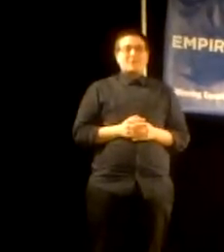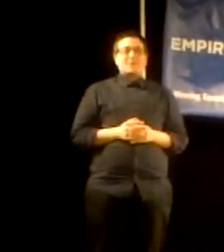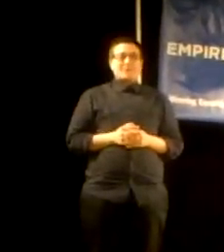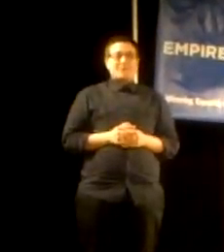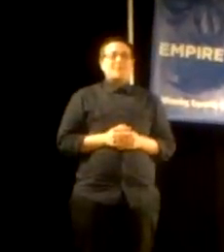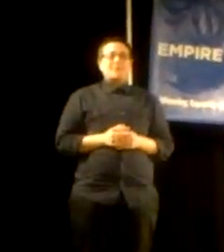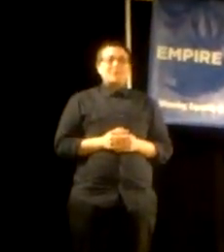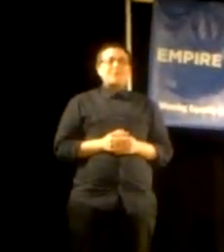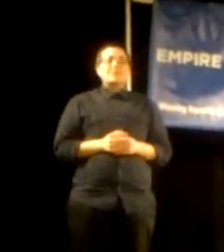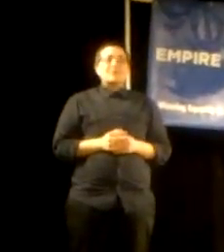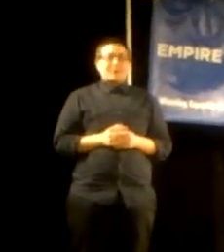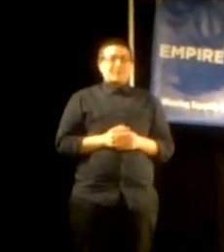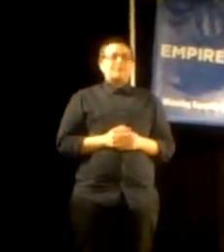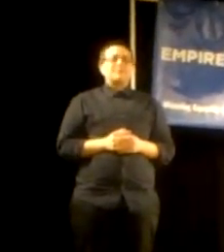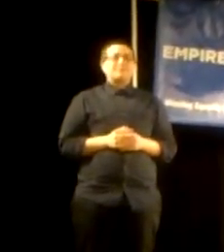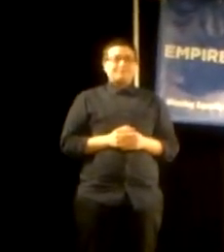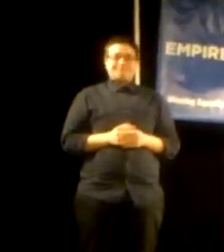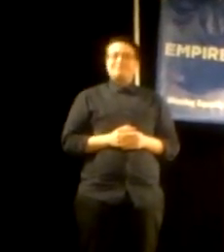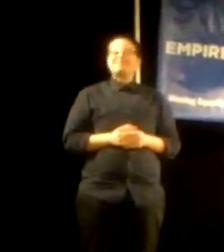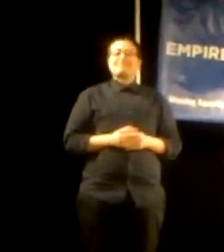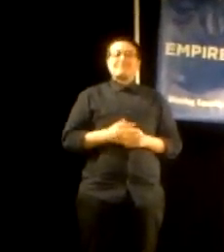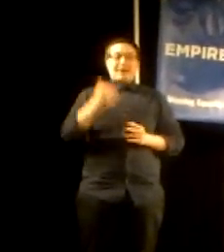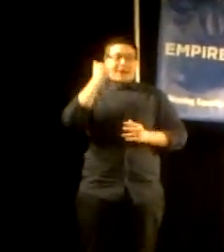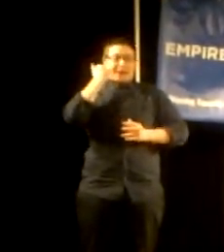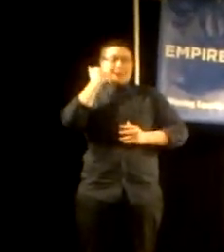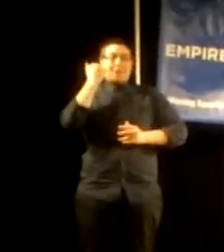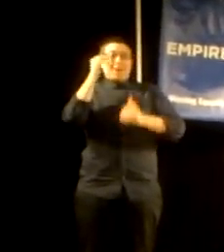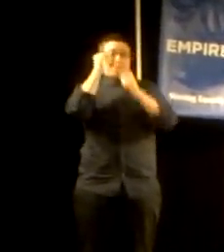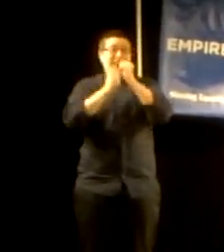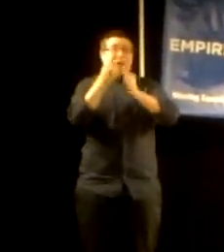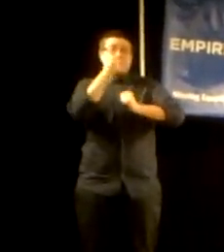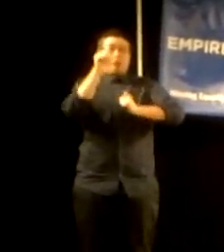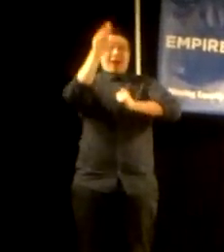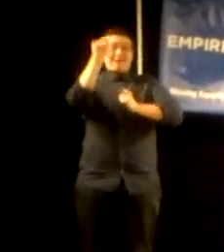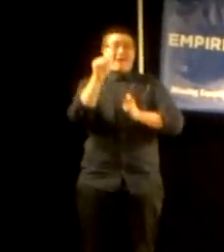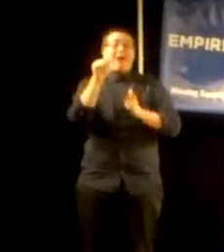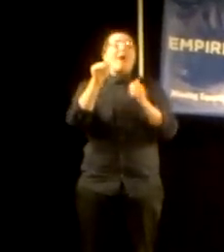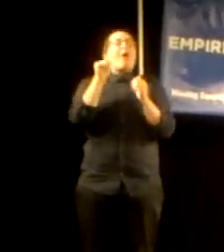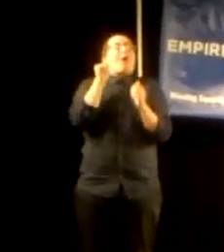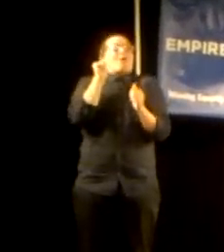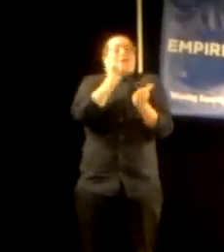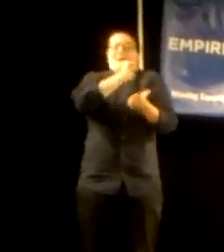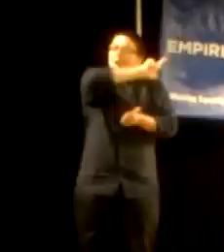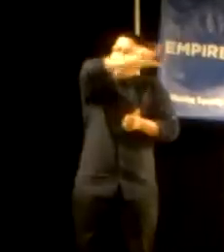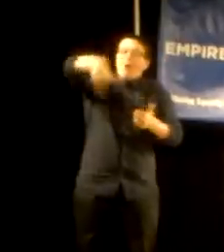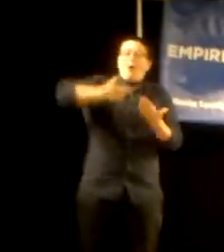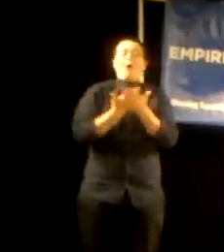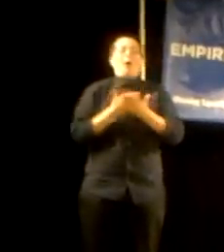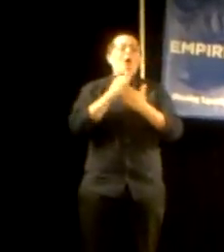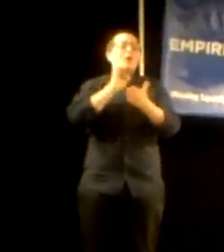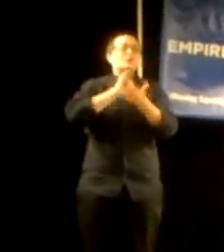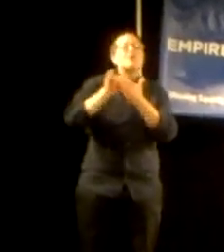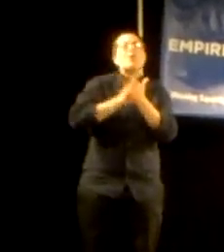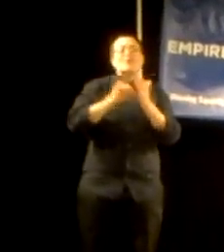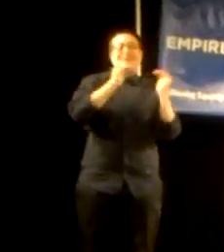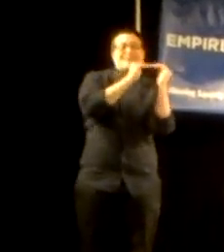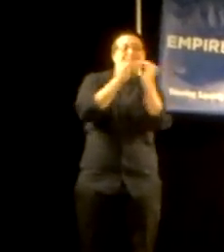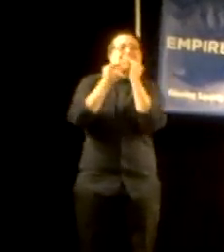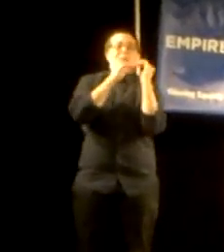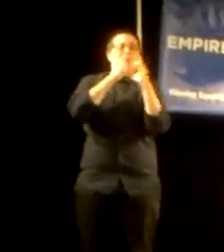and send the message that all New Yorkers should have equal protections under the law so that everyone